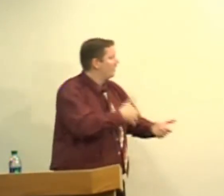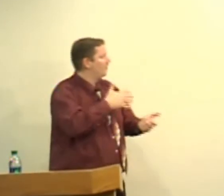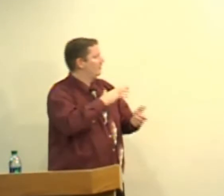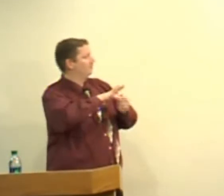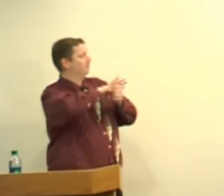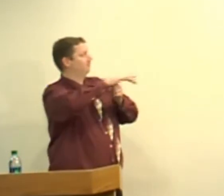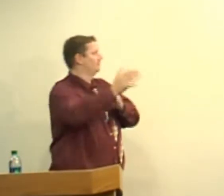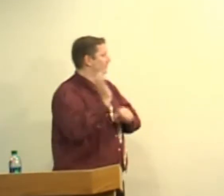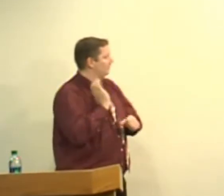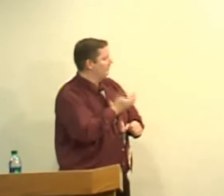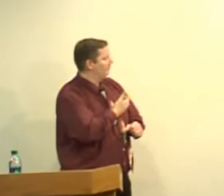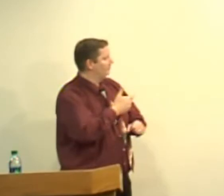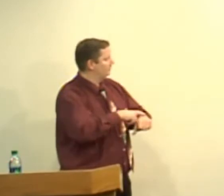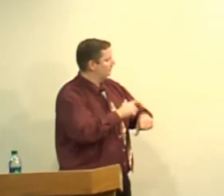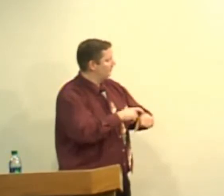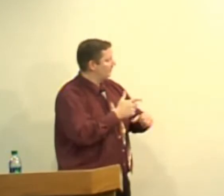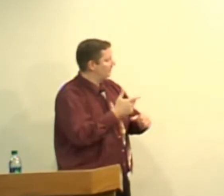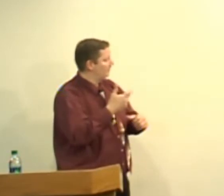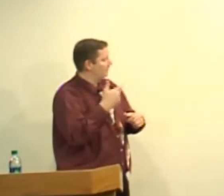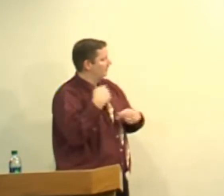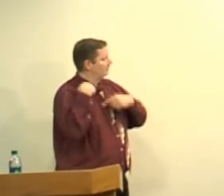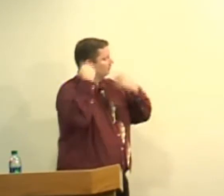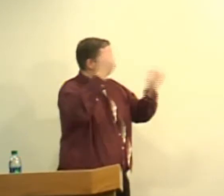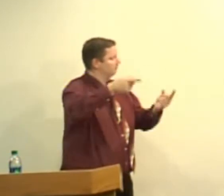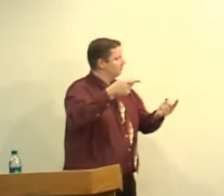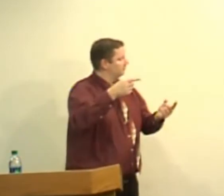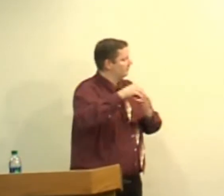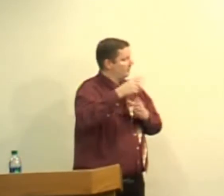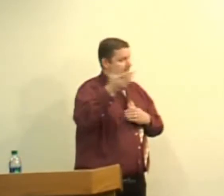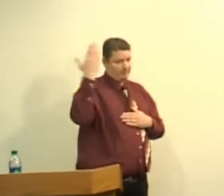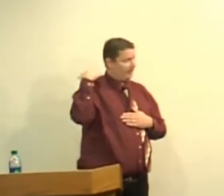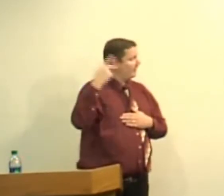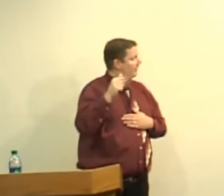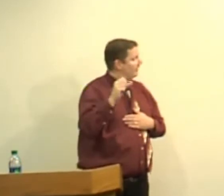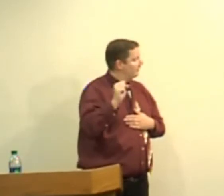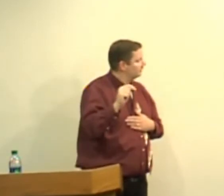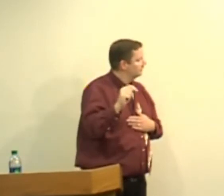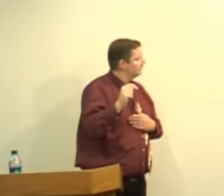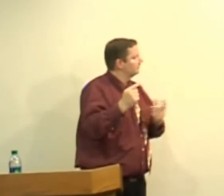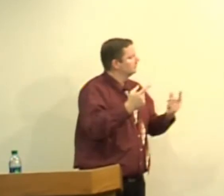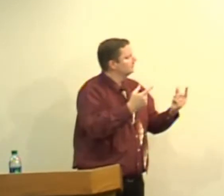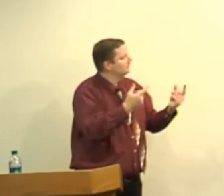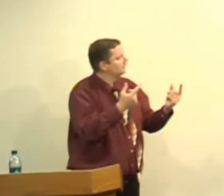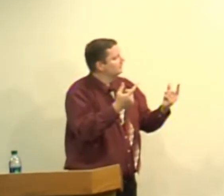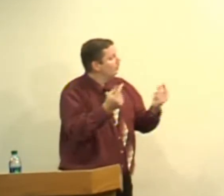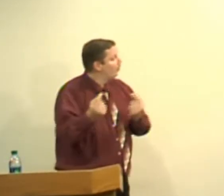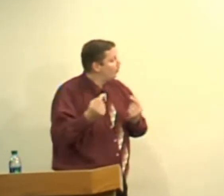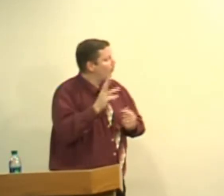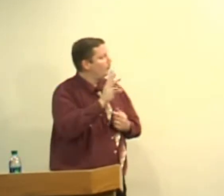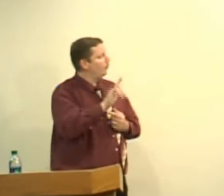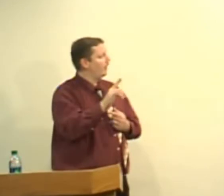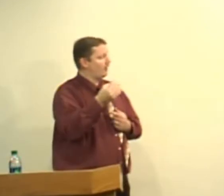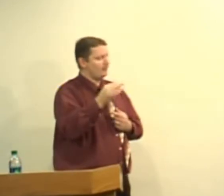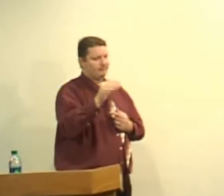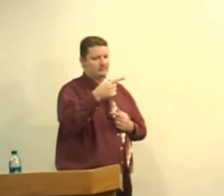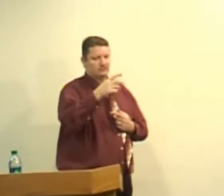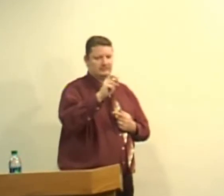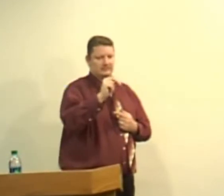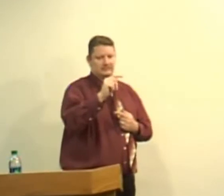For we have spent enough of our past lifetime in doing the